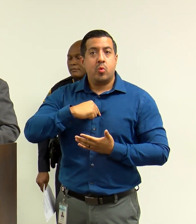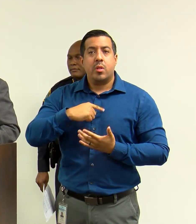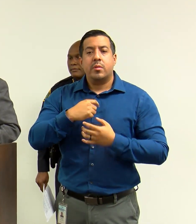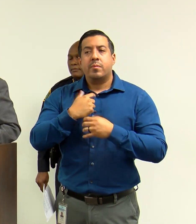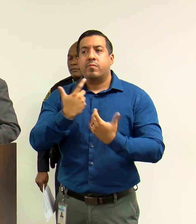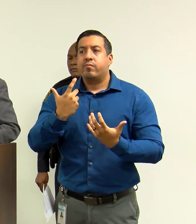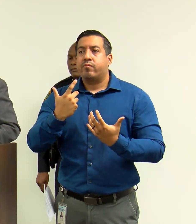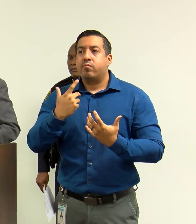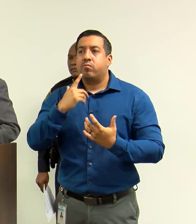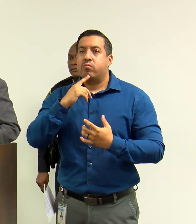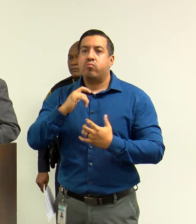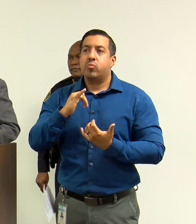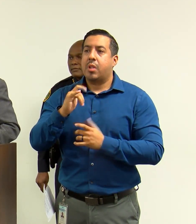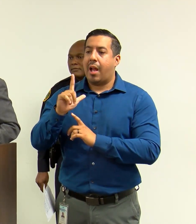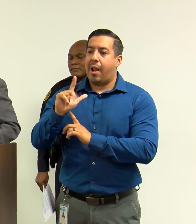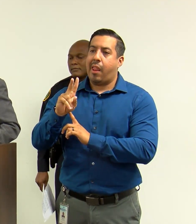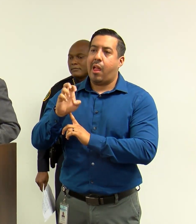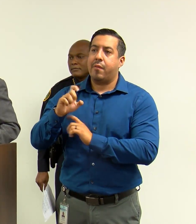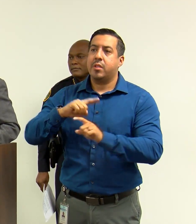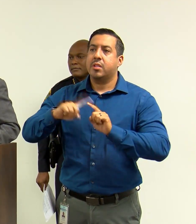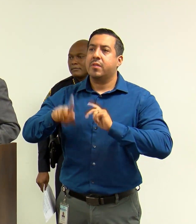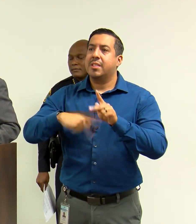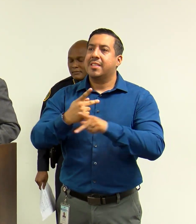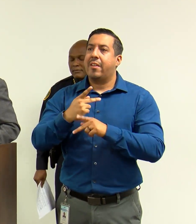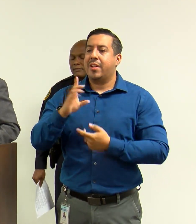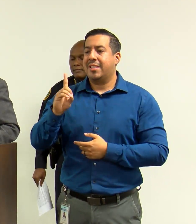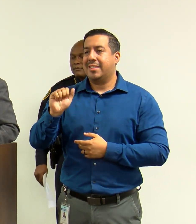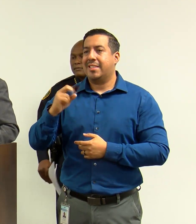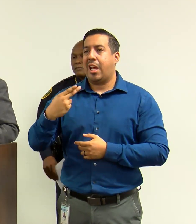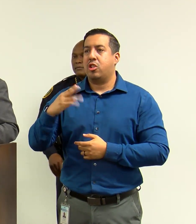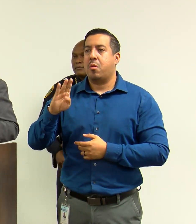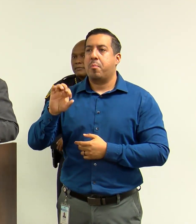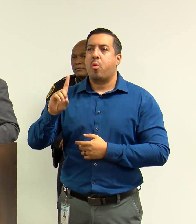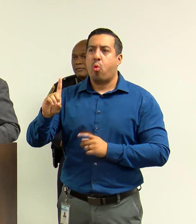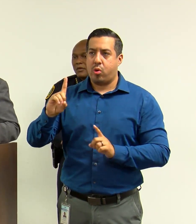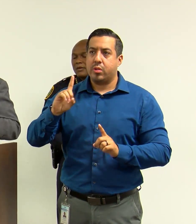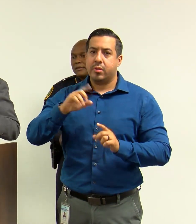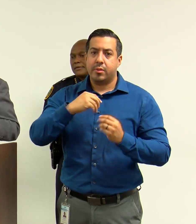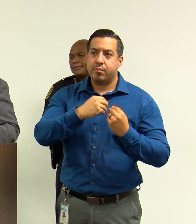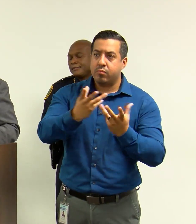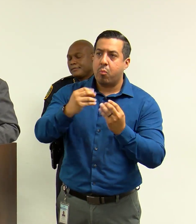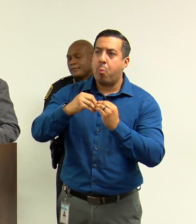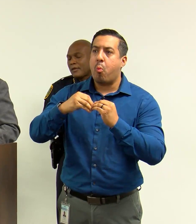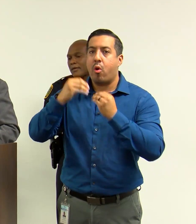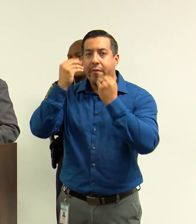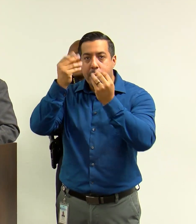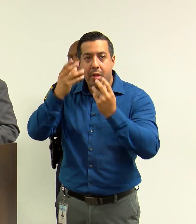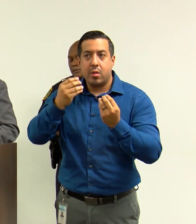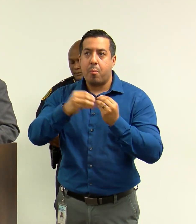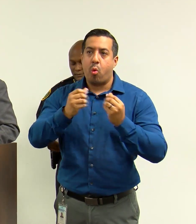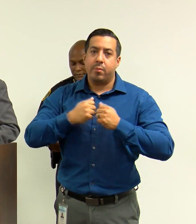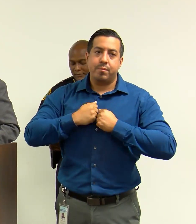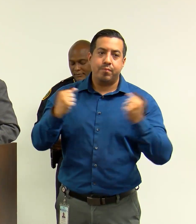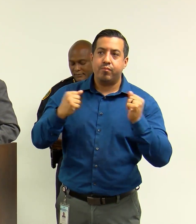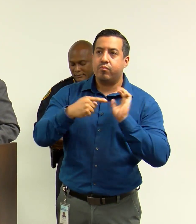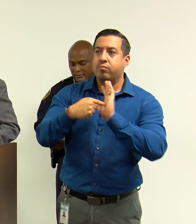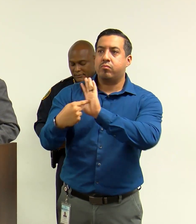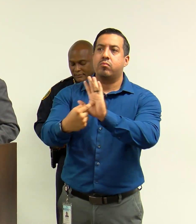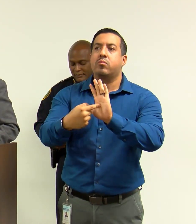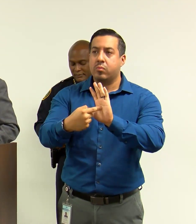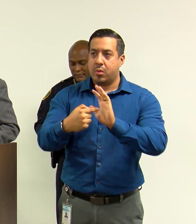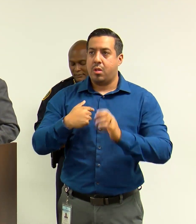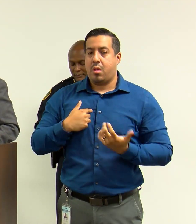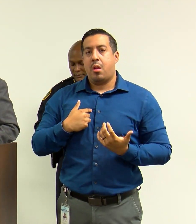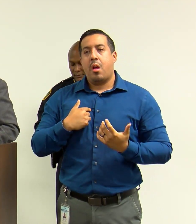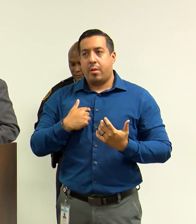made live the 5 different dashboards that provide more information, more transparency. So I'm pleased with how that